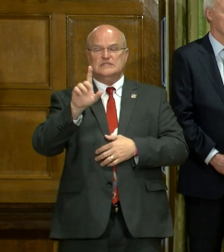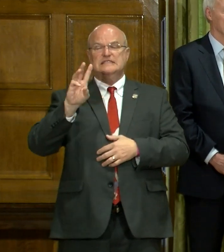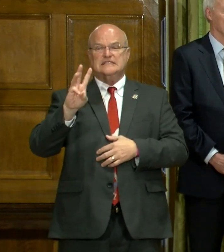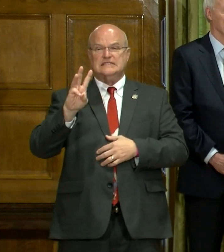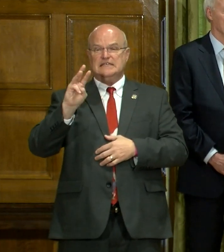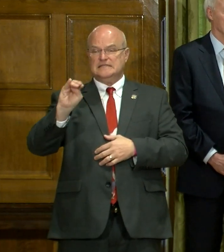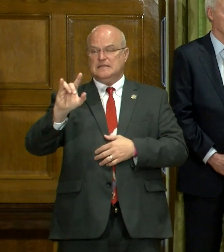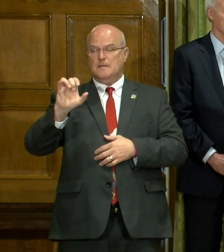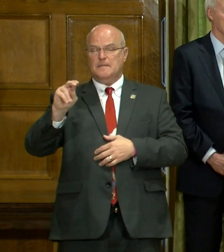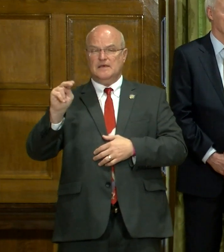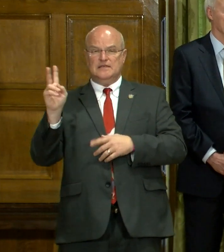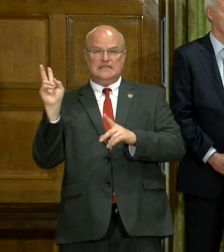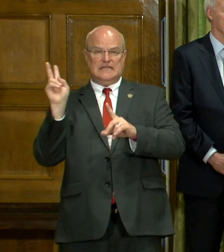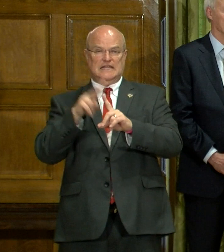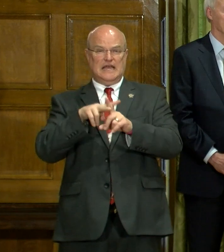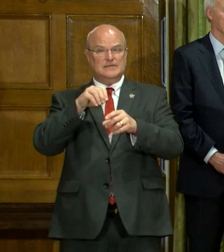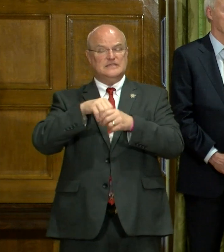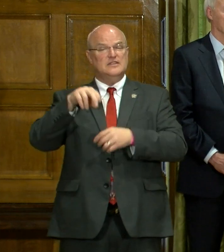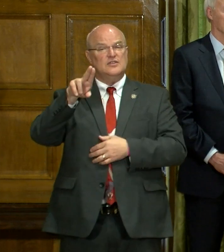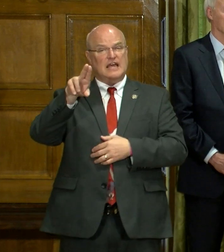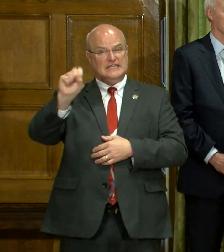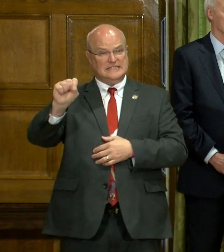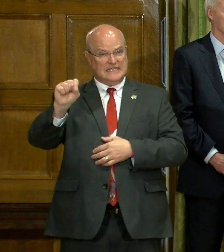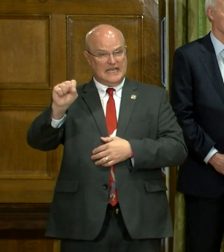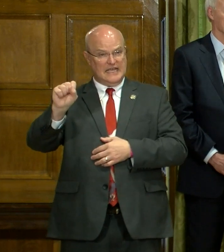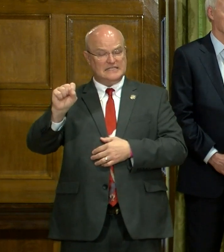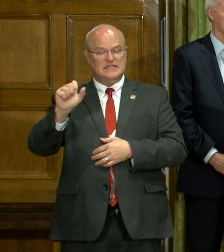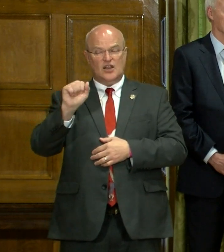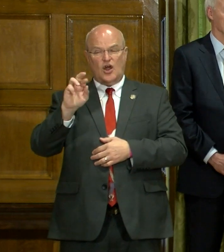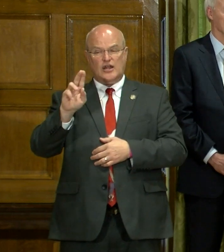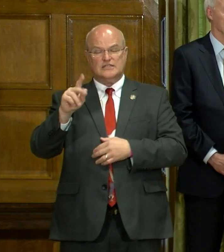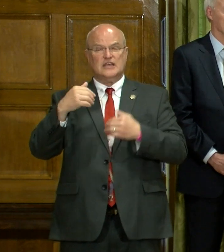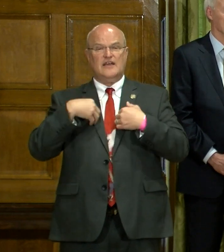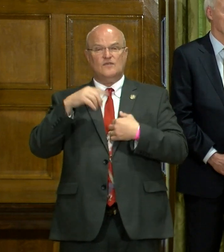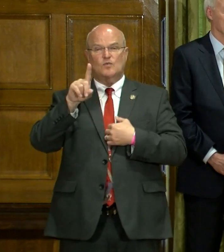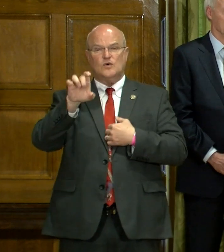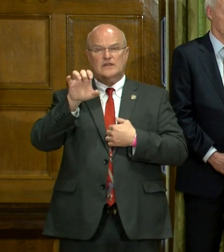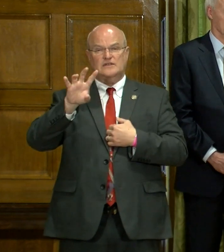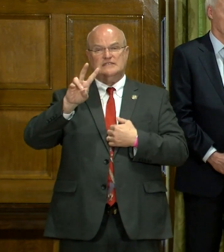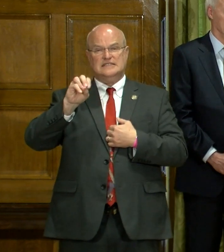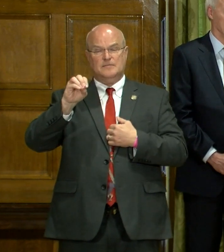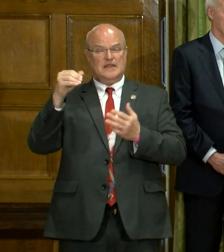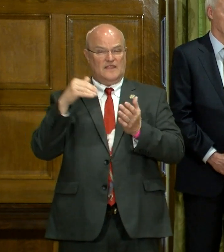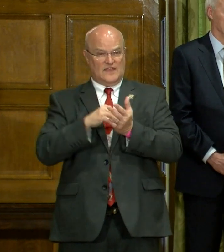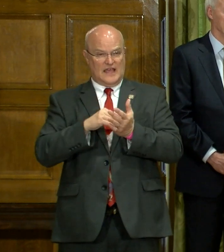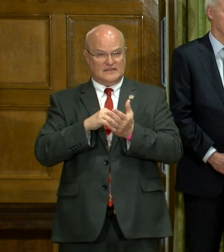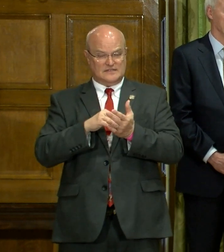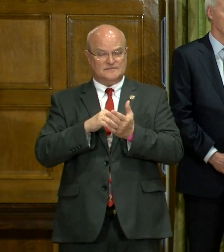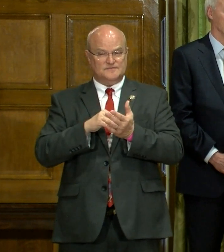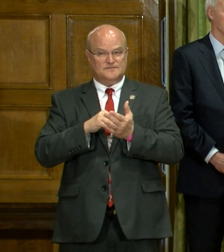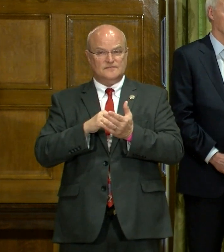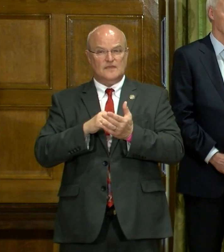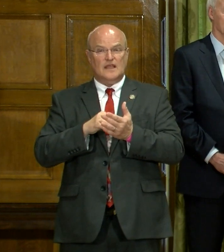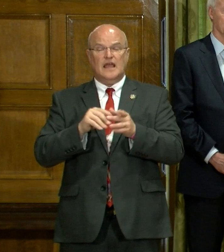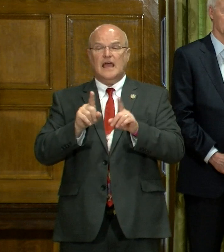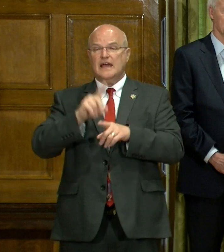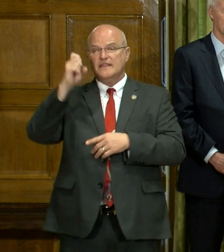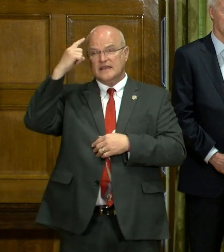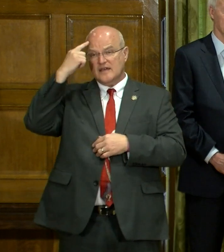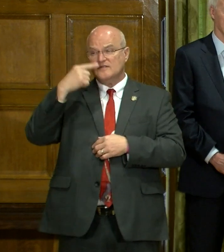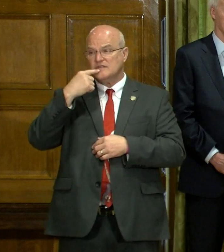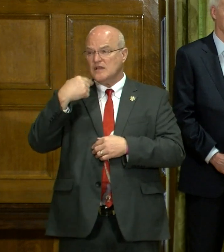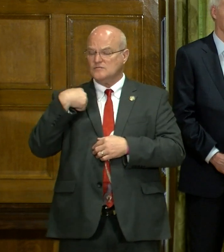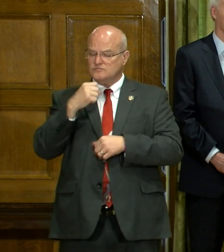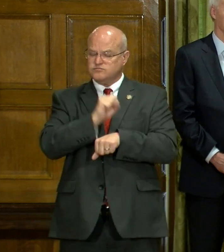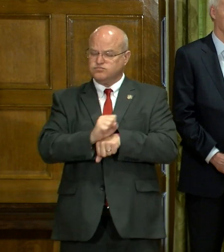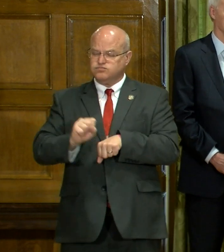million claims now in the United States. In Arkansas, we're up to 170,000 claims that have been filed. As the governor alluded to,